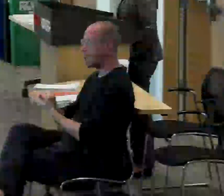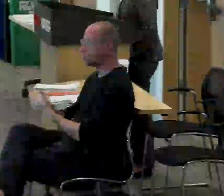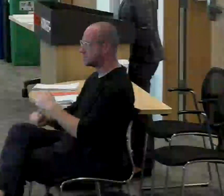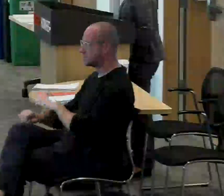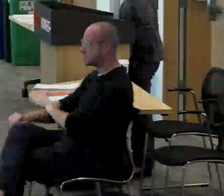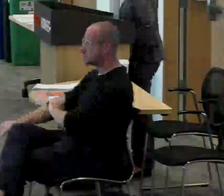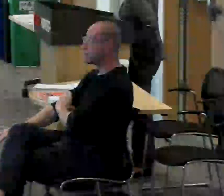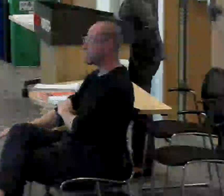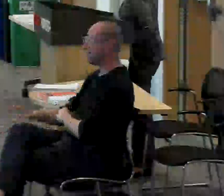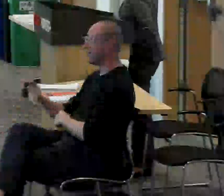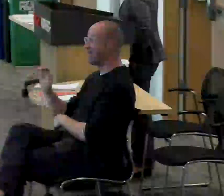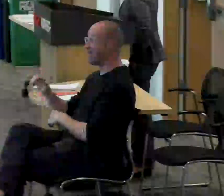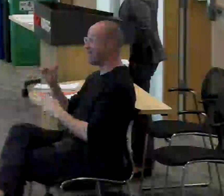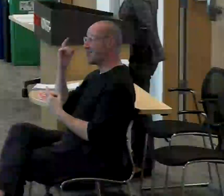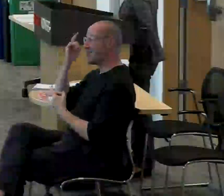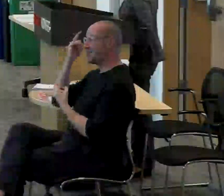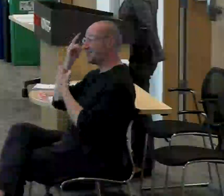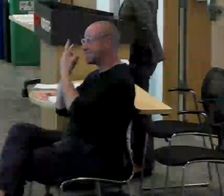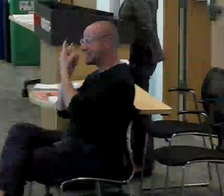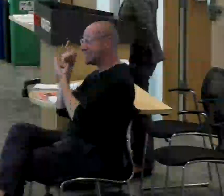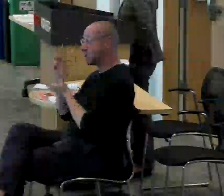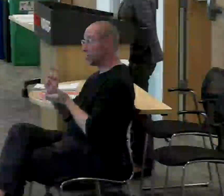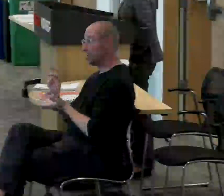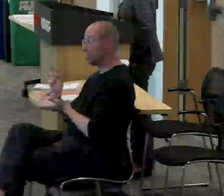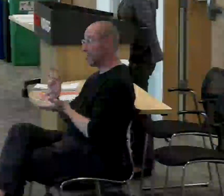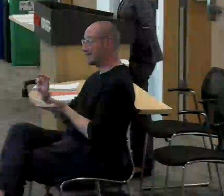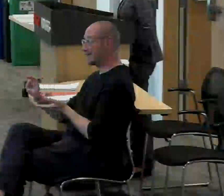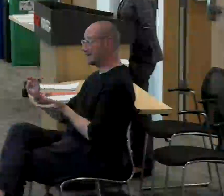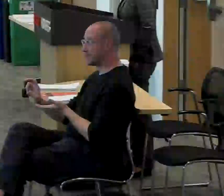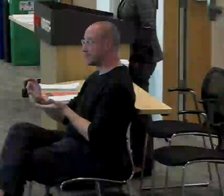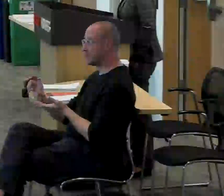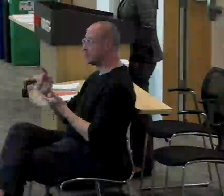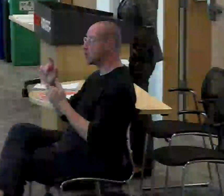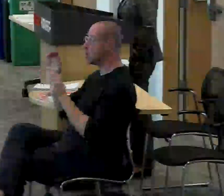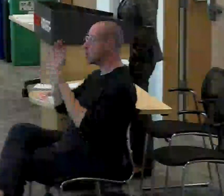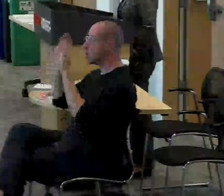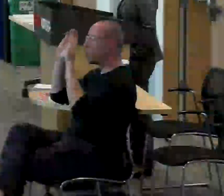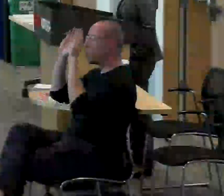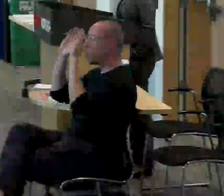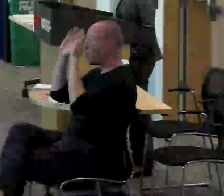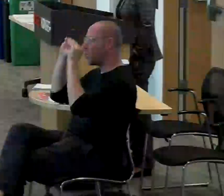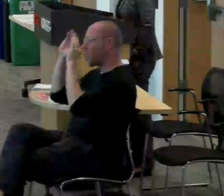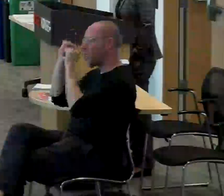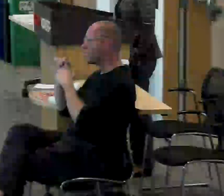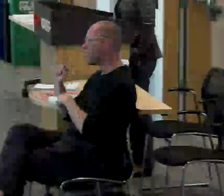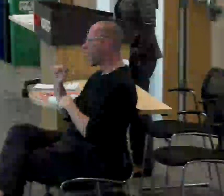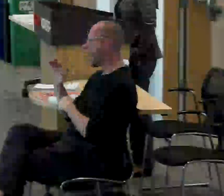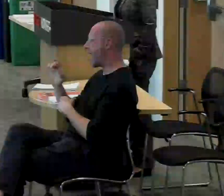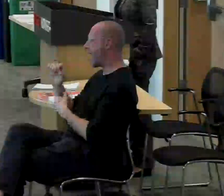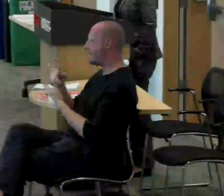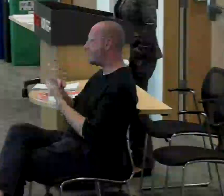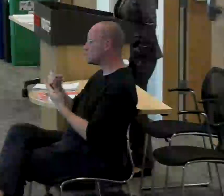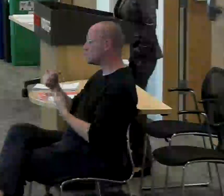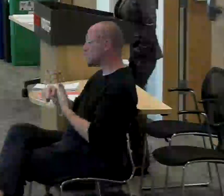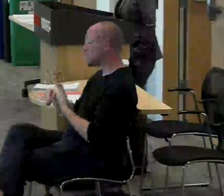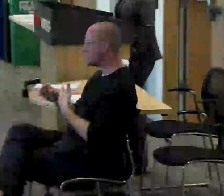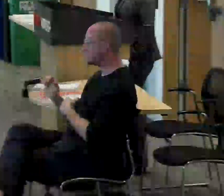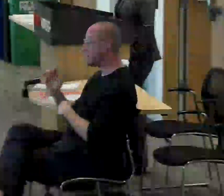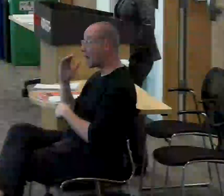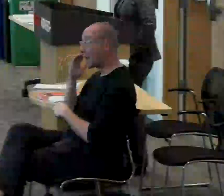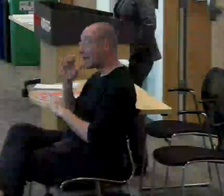This is an investment, and the hope is that ABLE programs, including California, will use